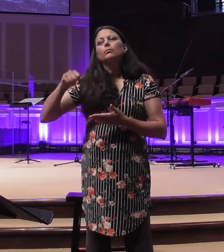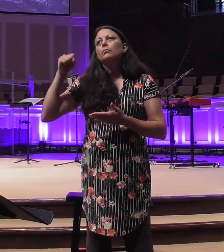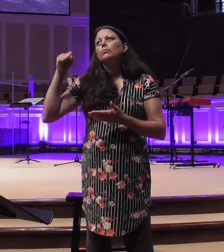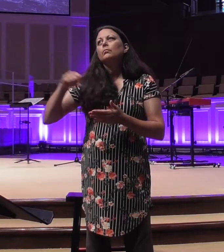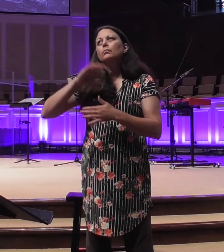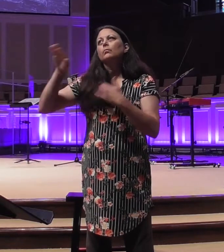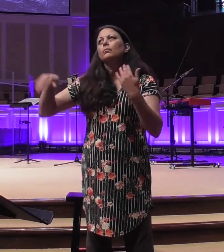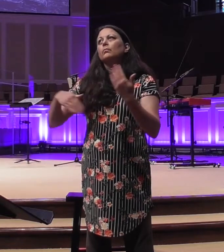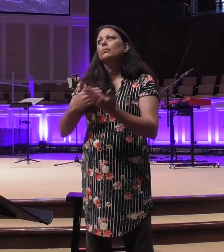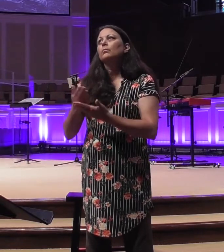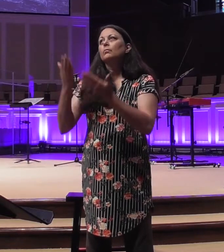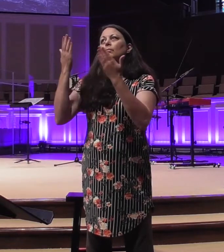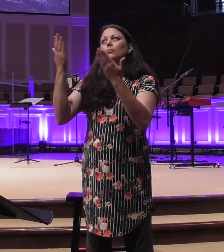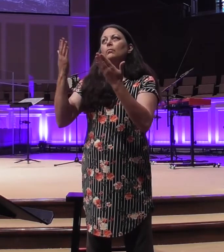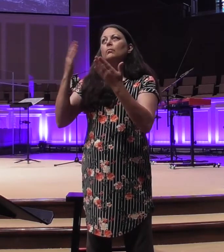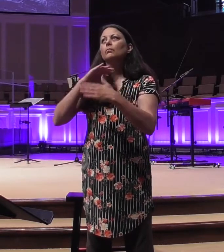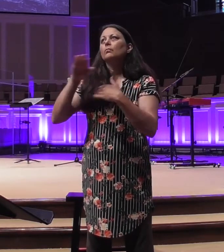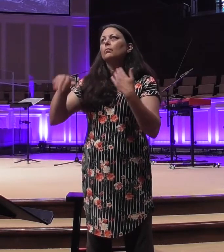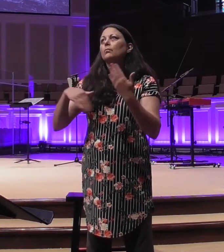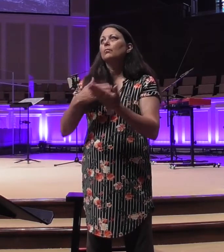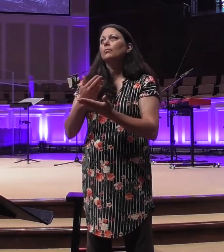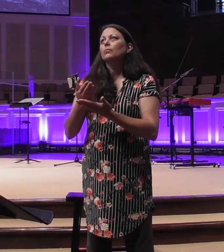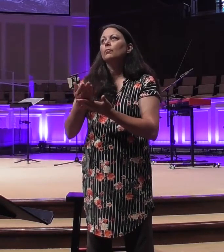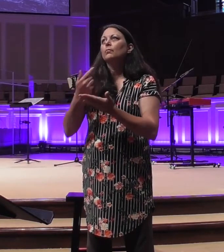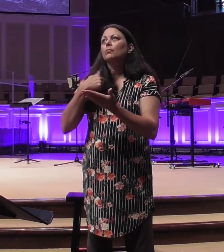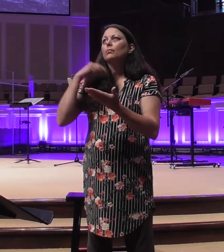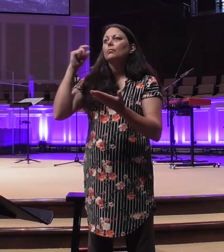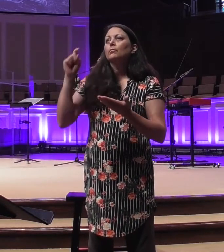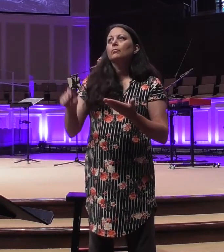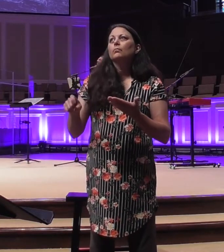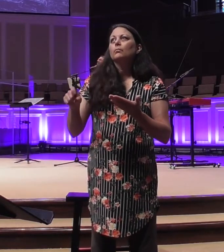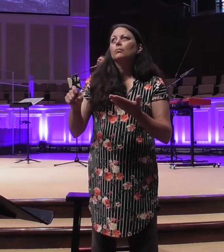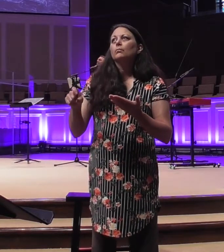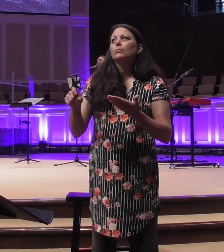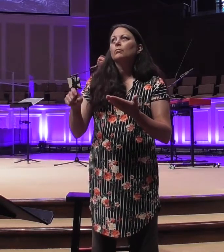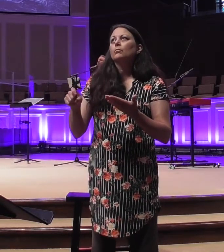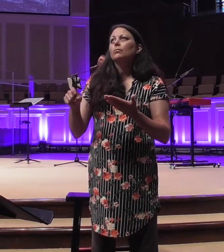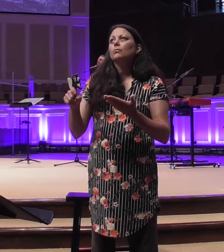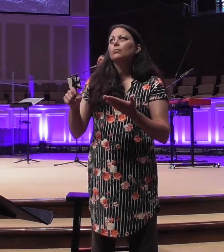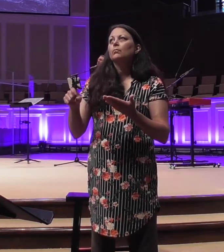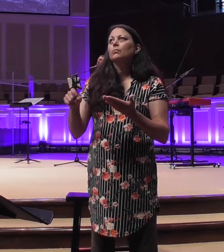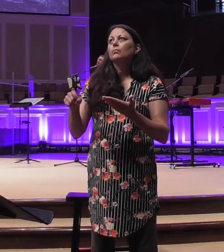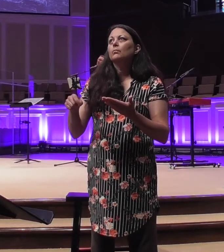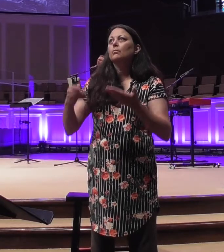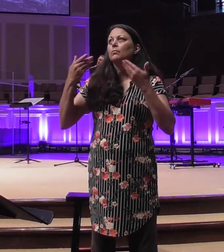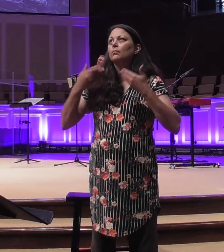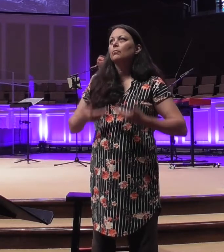you is all I need. Take